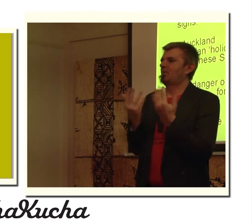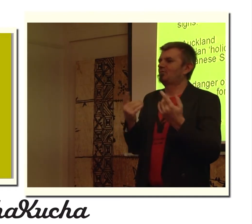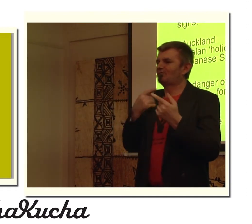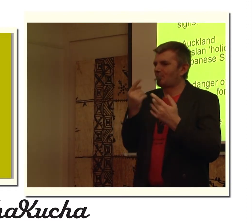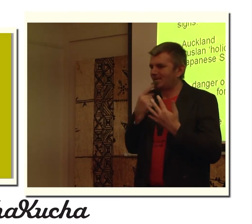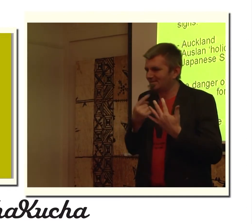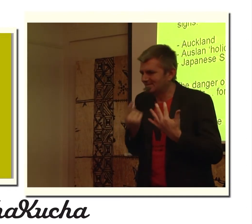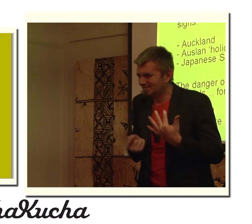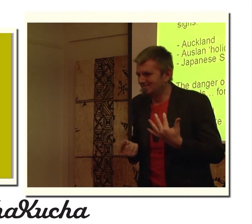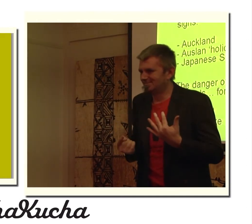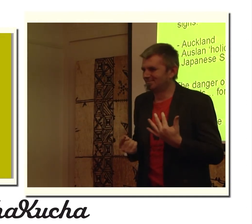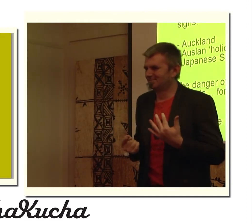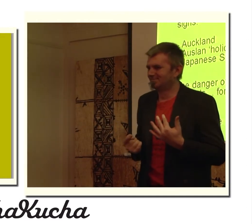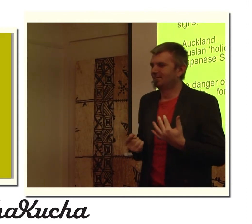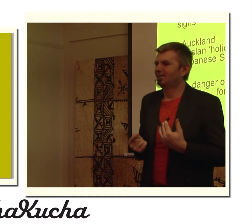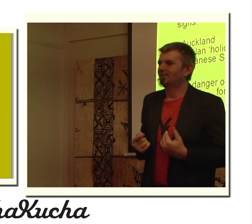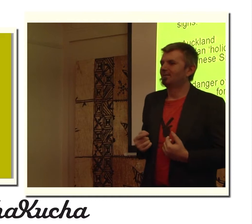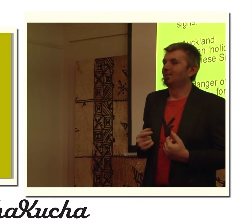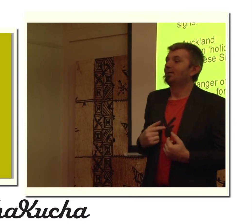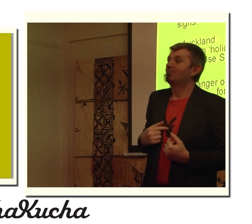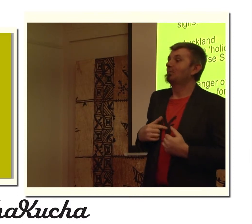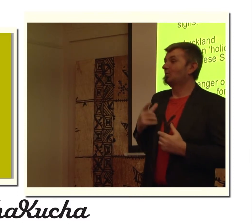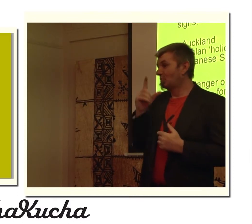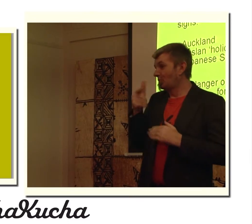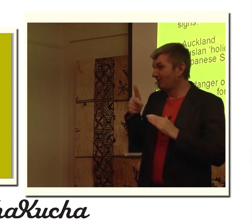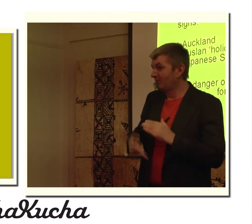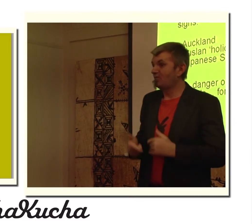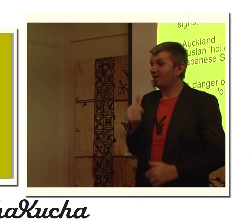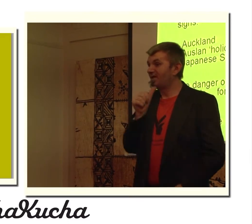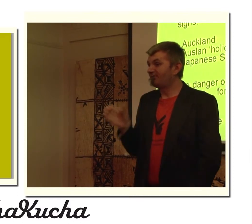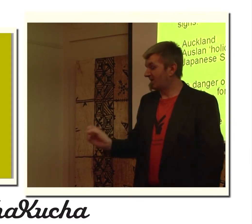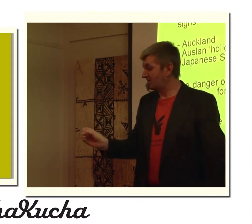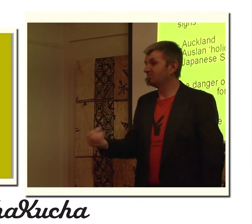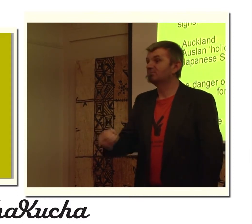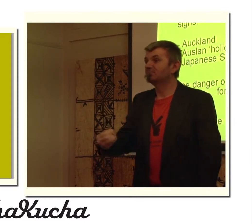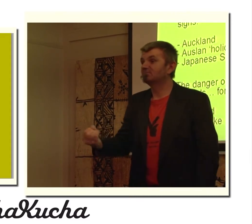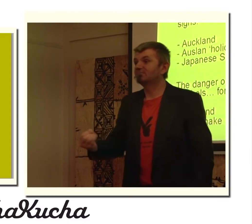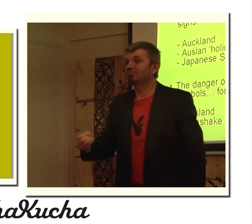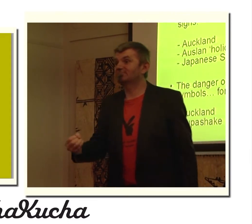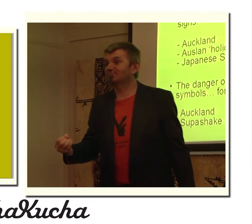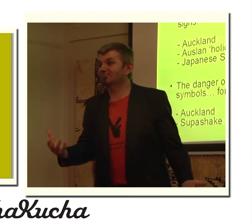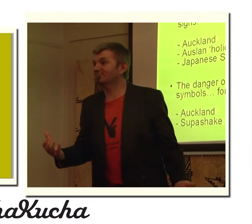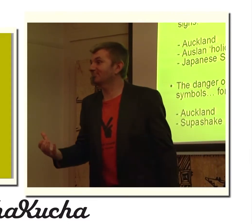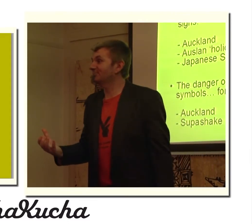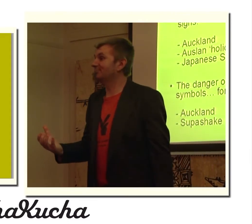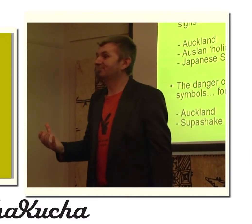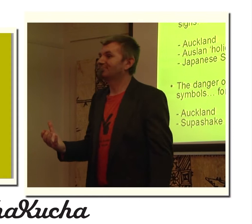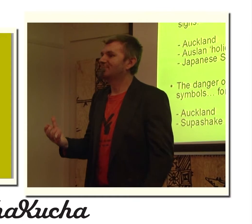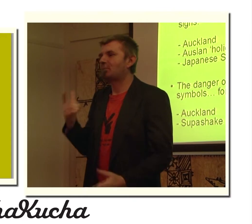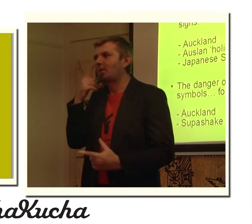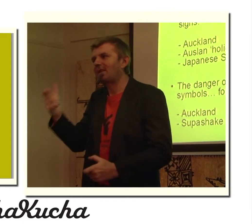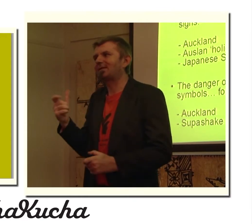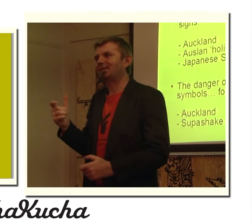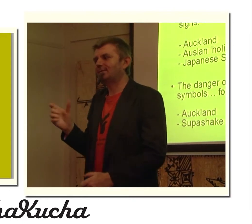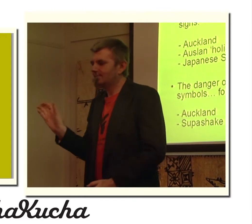So that TV advertisement received a lot of complaints because, you know, this means wanker.